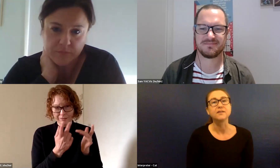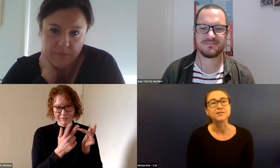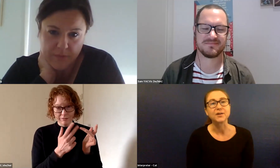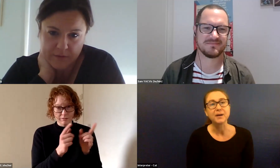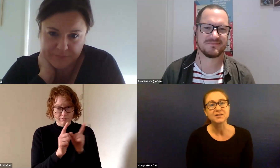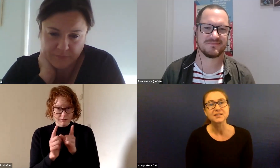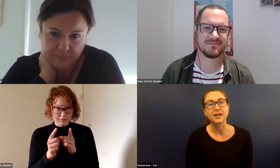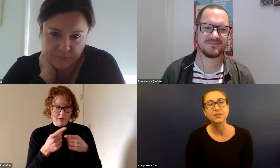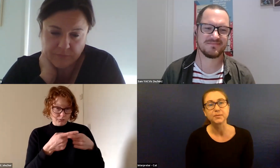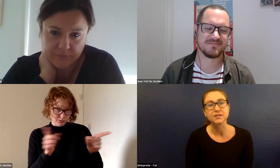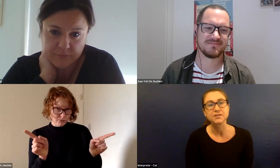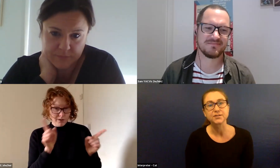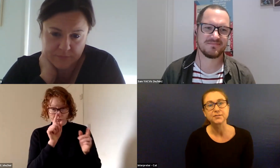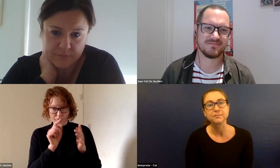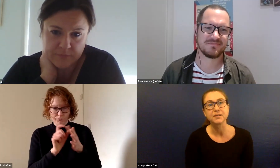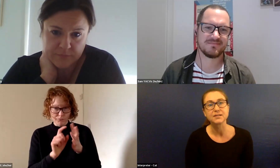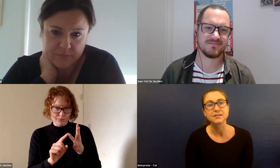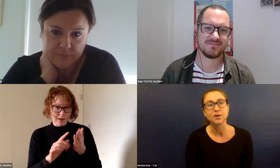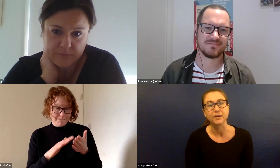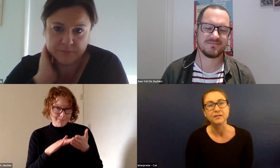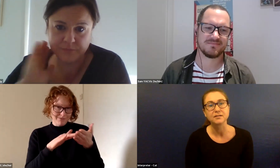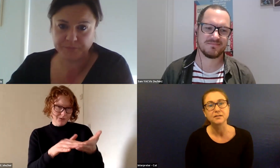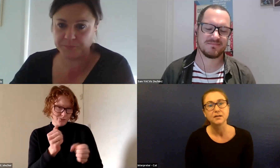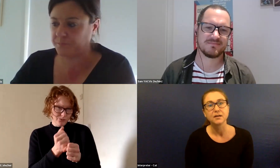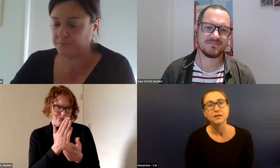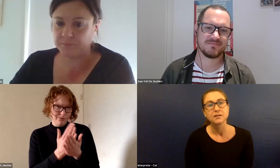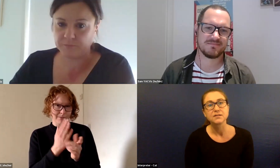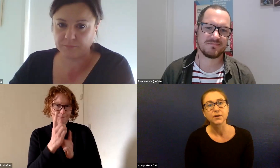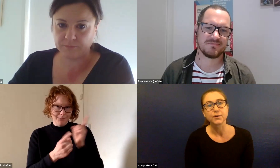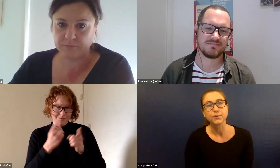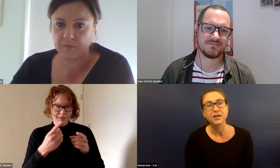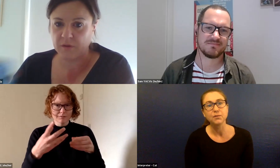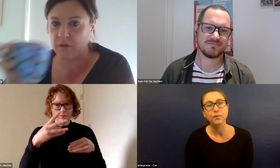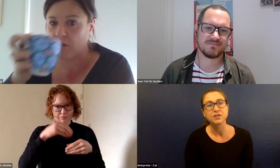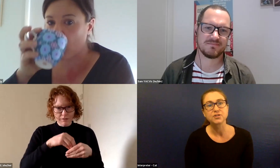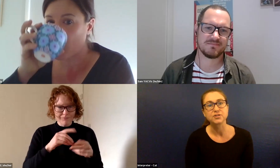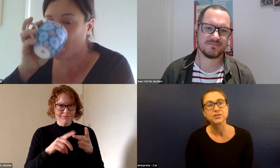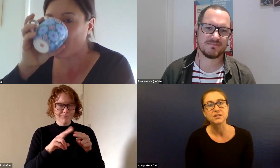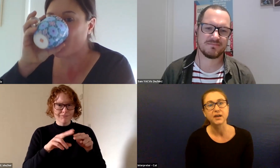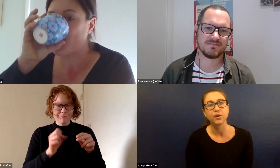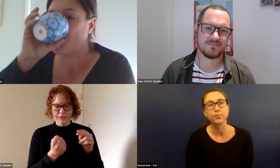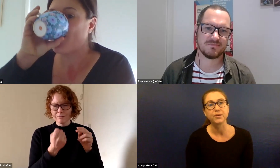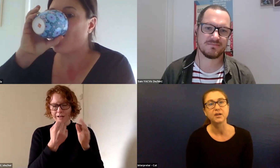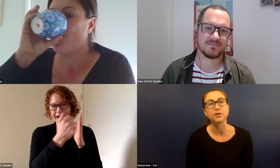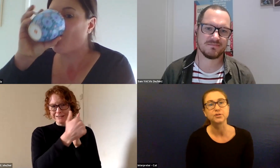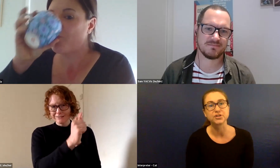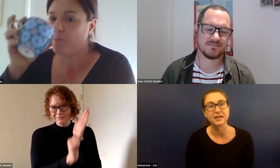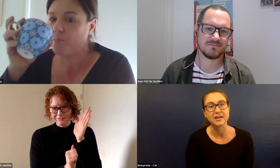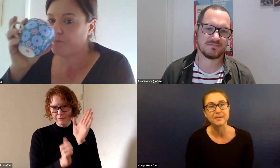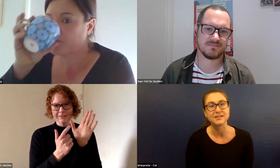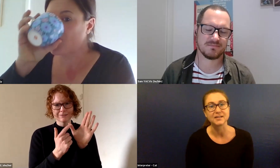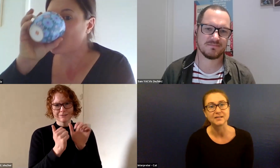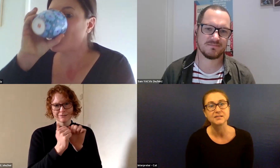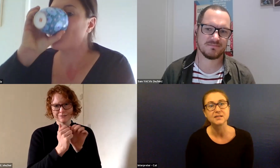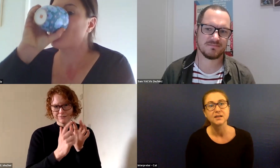Thank you. So I might just add a little bit to Melissa's comment. So really what we can do to help inclusion